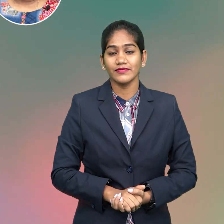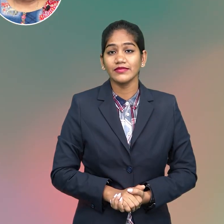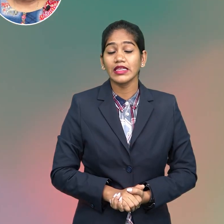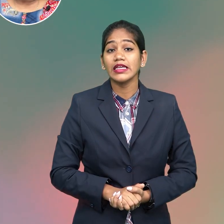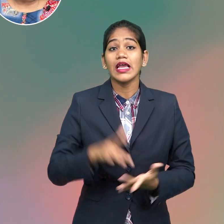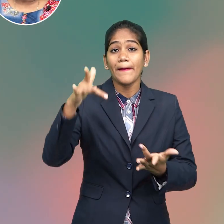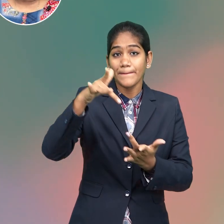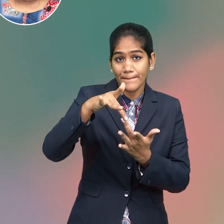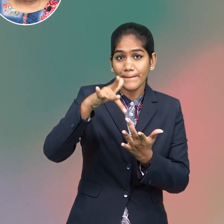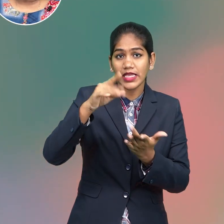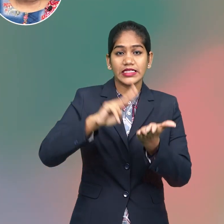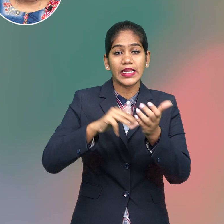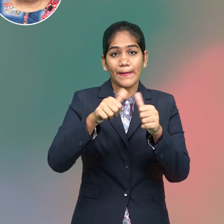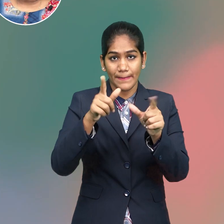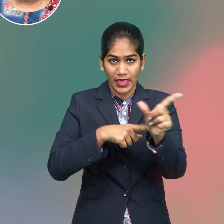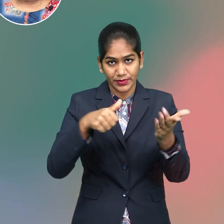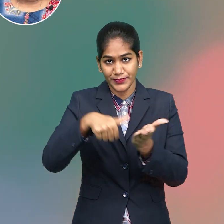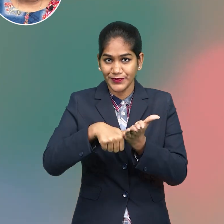By mid-May,